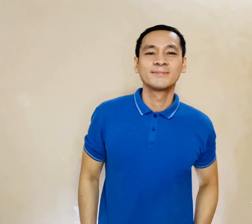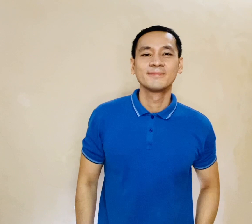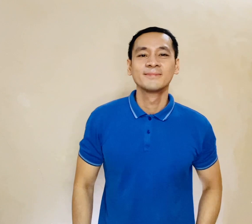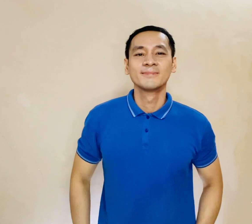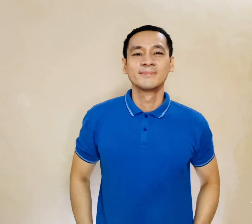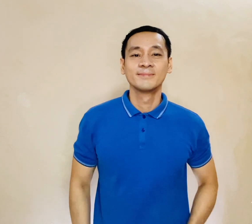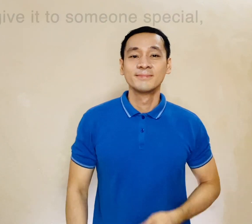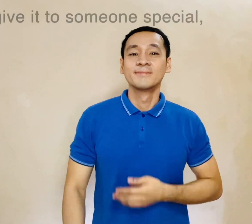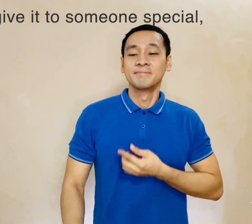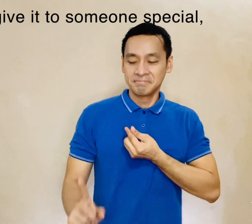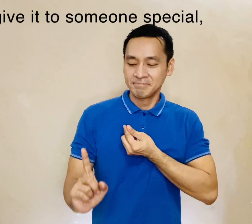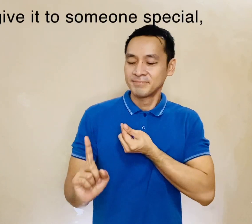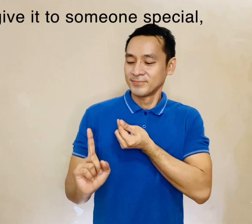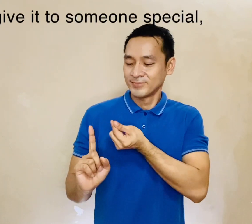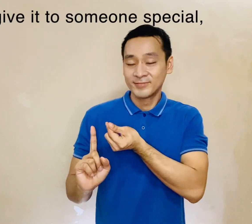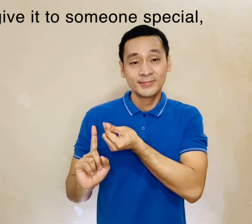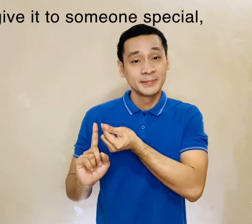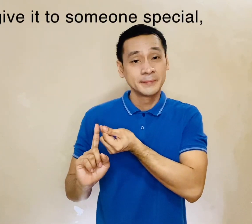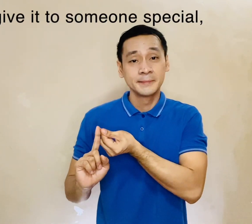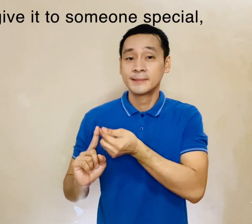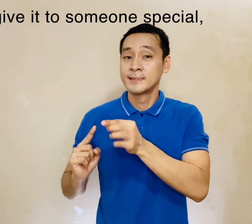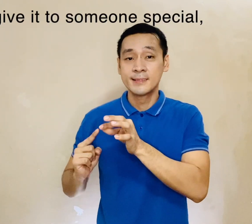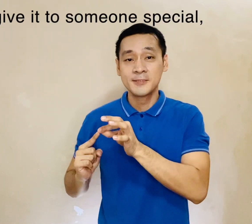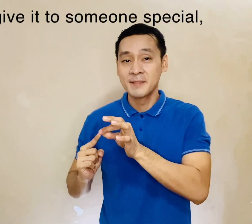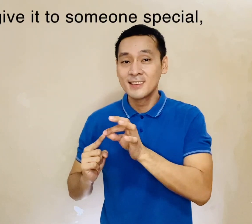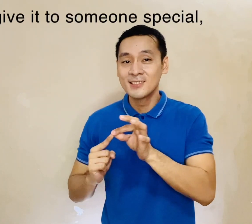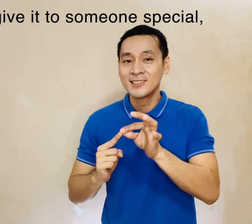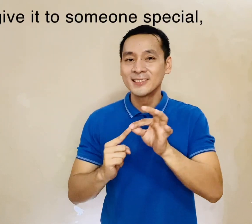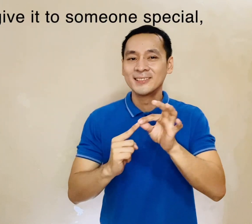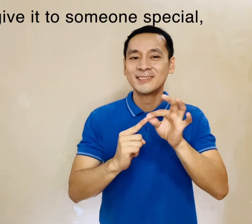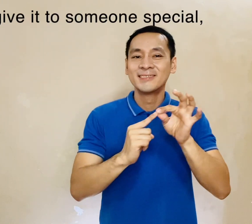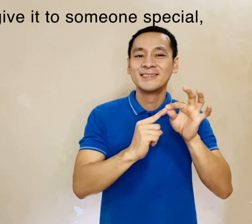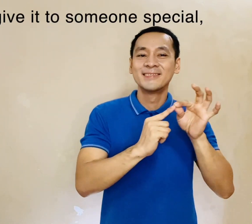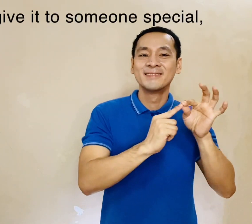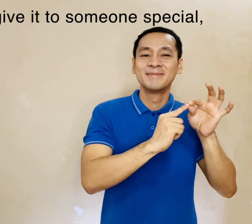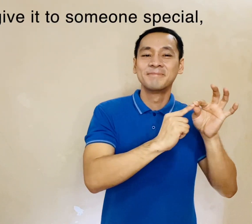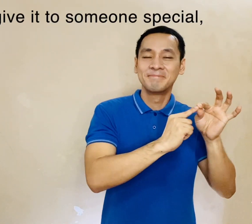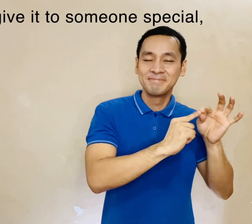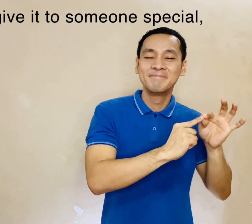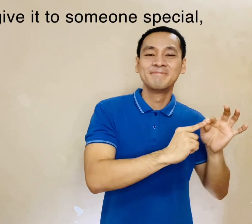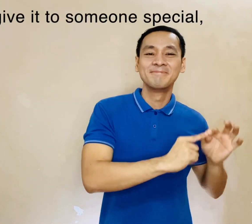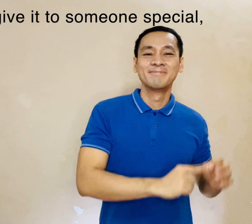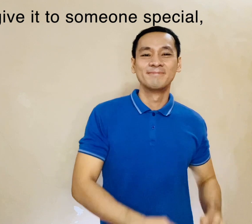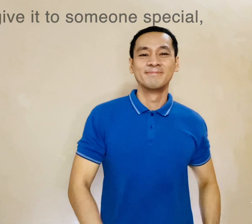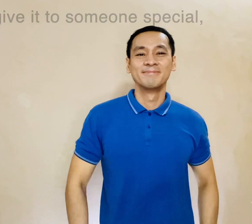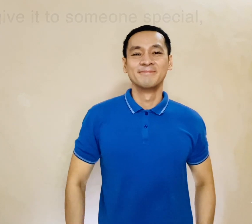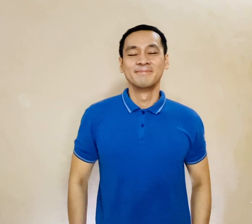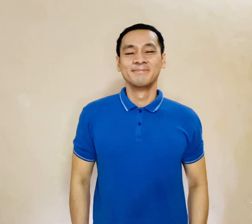I'll give it to someone special Special Oh, oh, oh